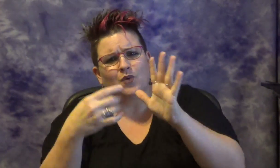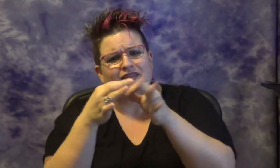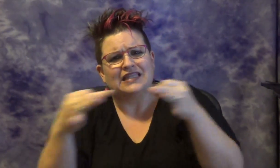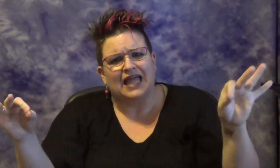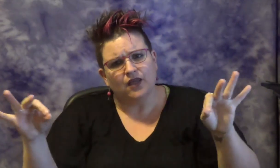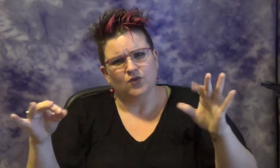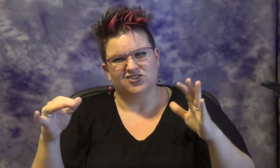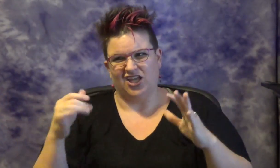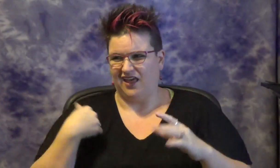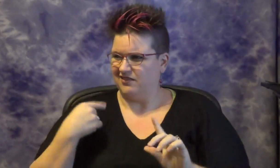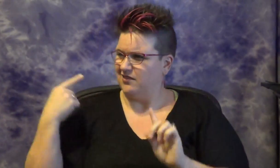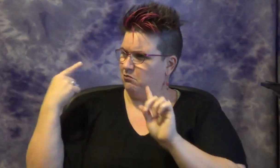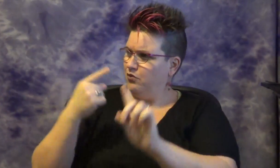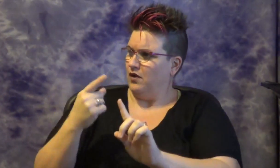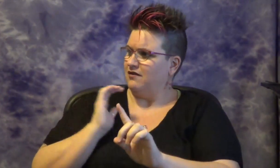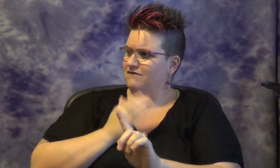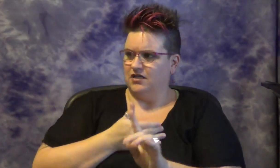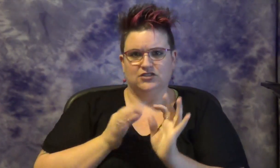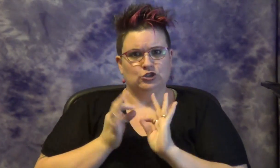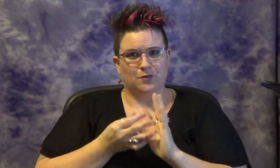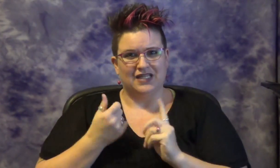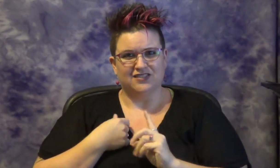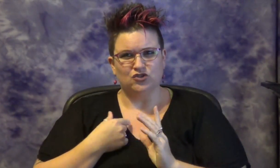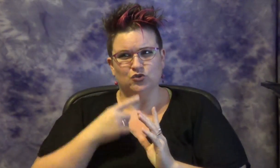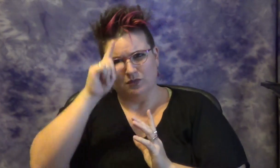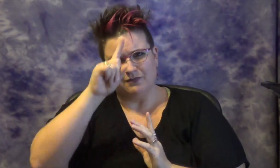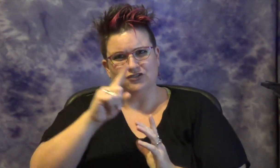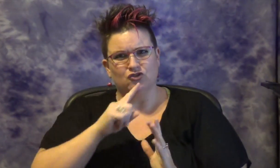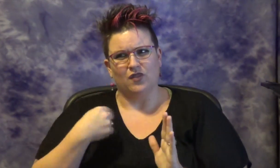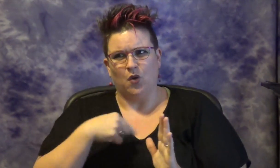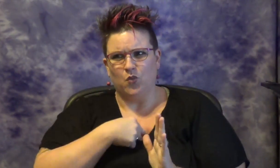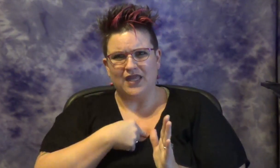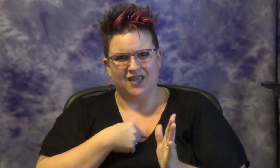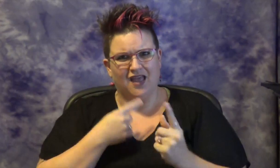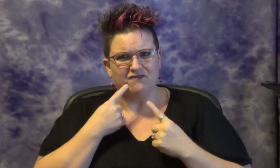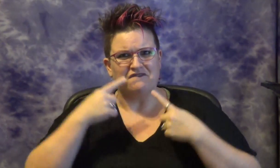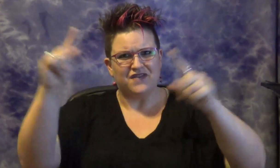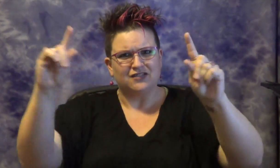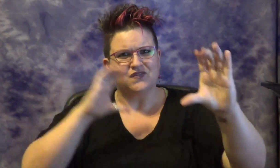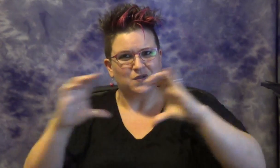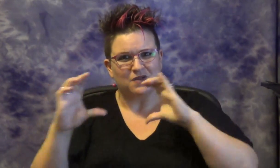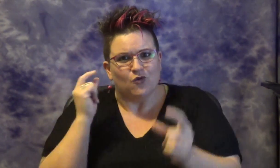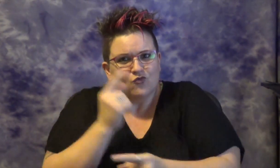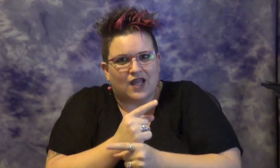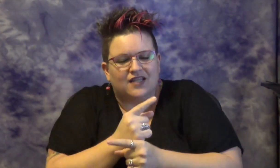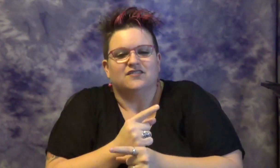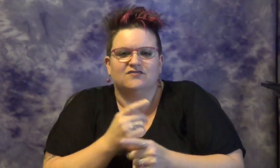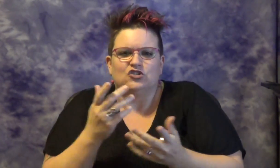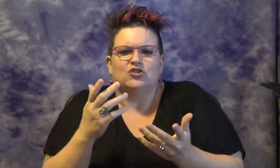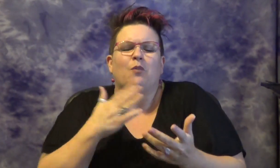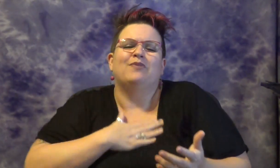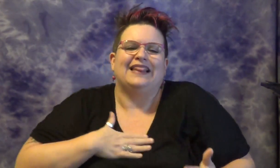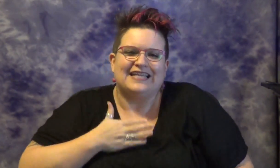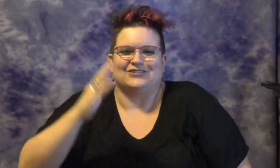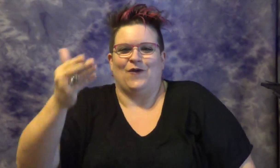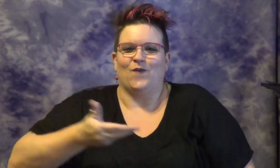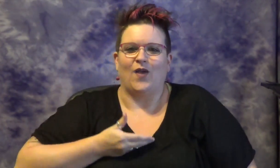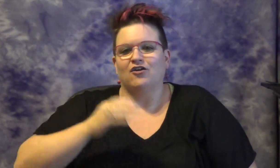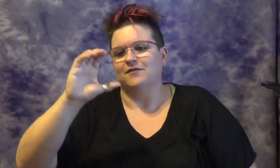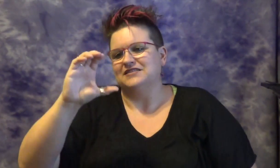they have this great skill set that we don't, and that's our whole point. As interpreters, we want to have effective communication, so